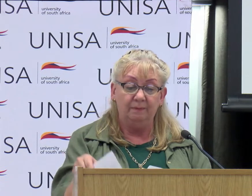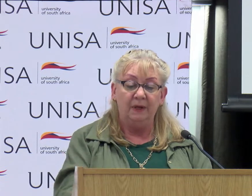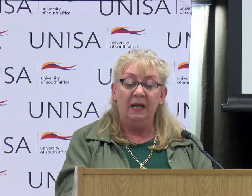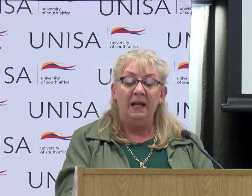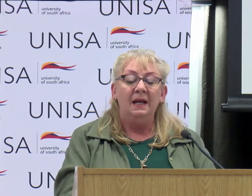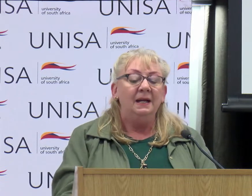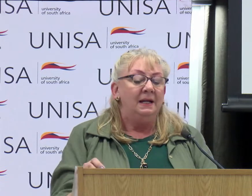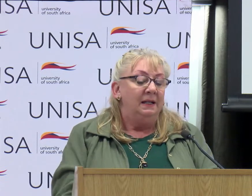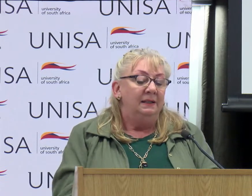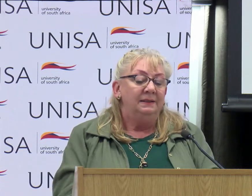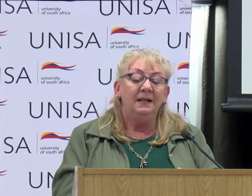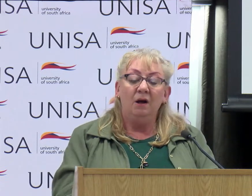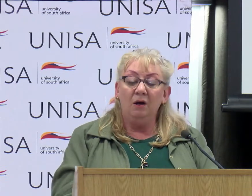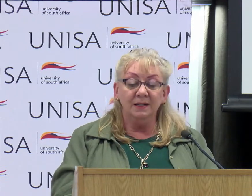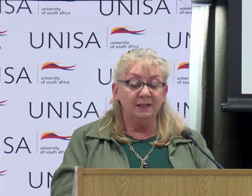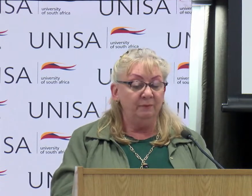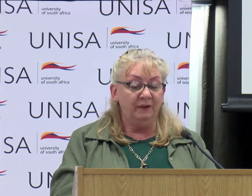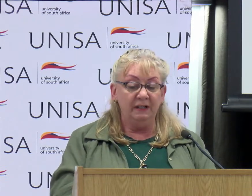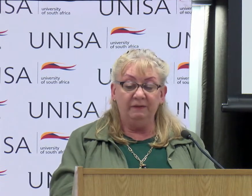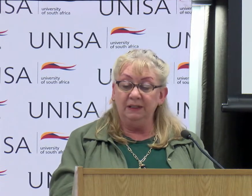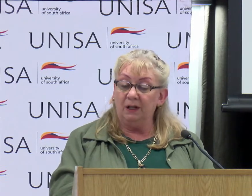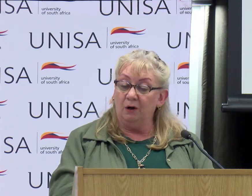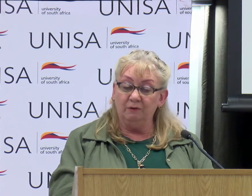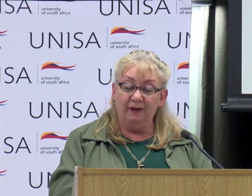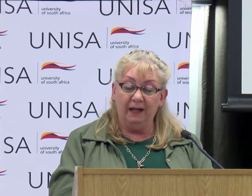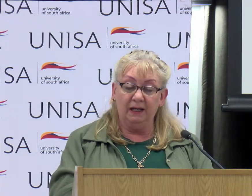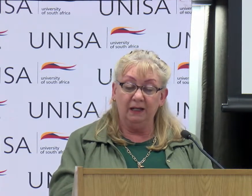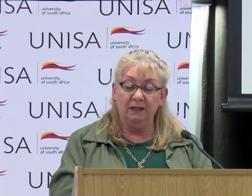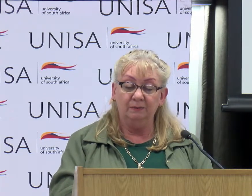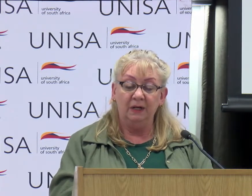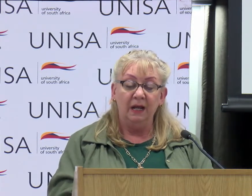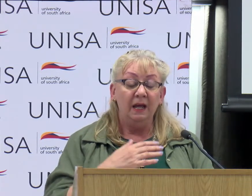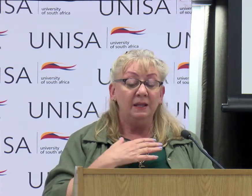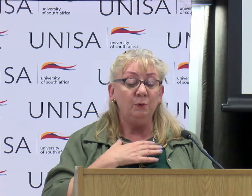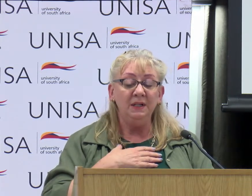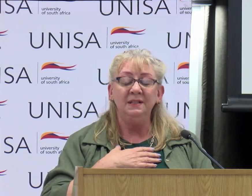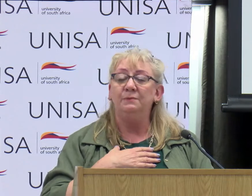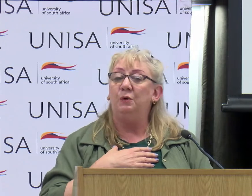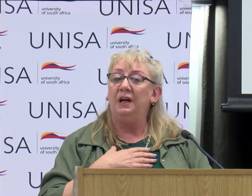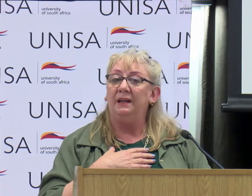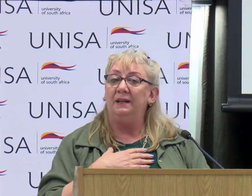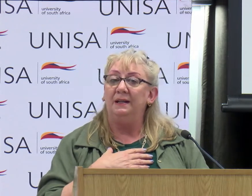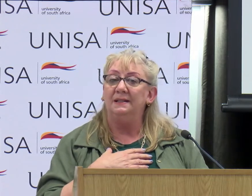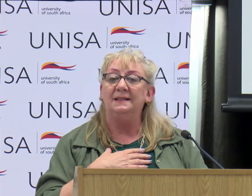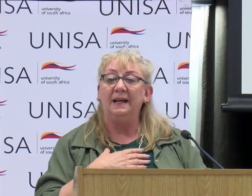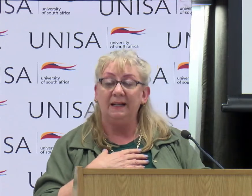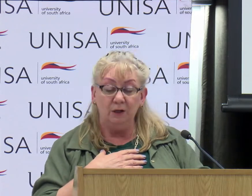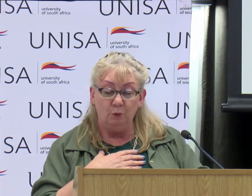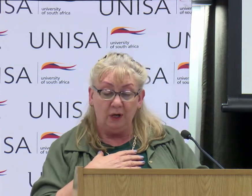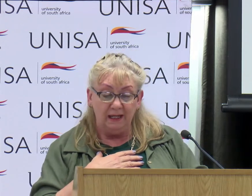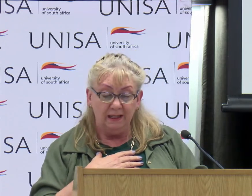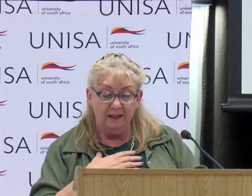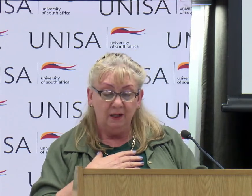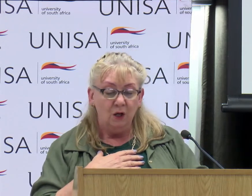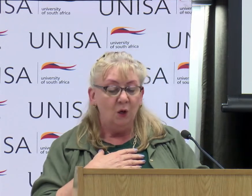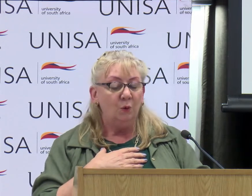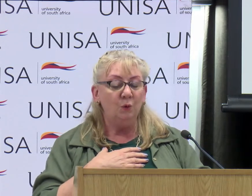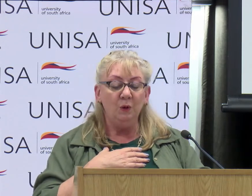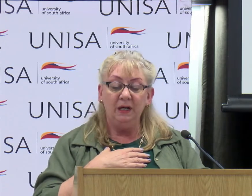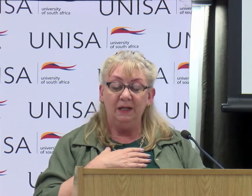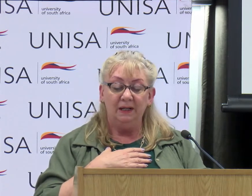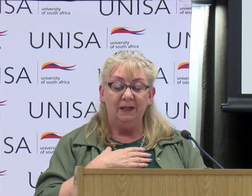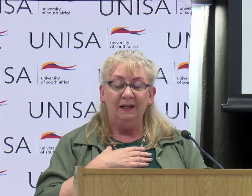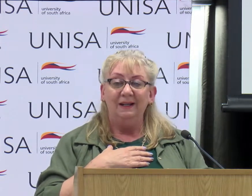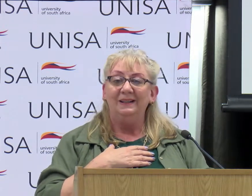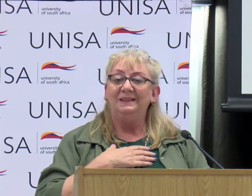arms. Die asem van die wind raak weg. The wind's breath is taken away.